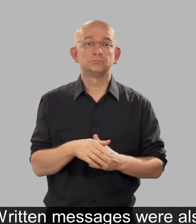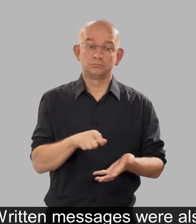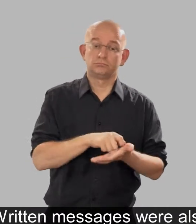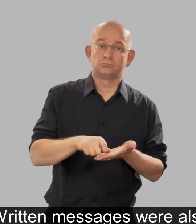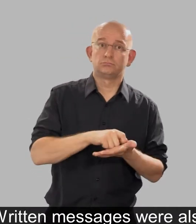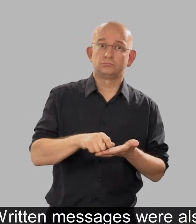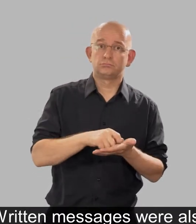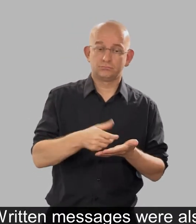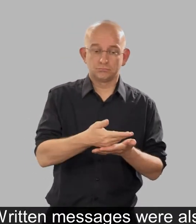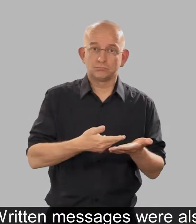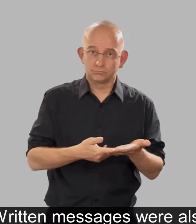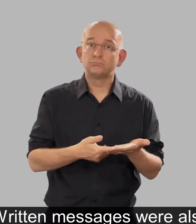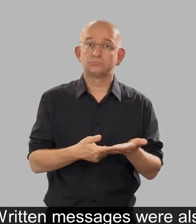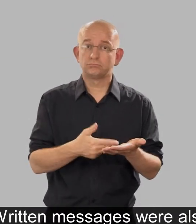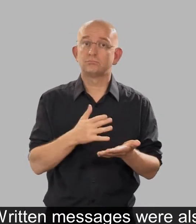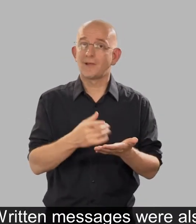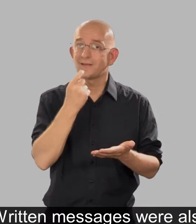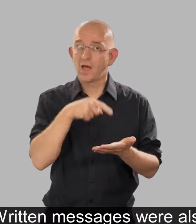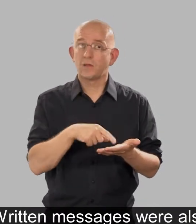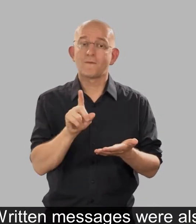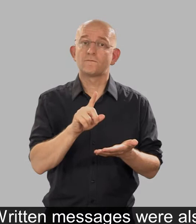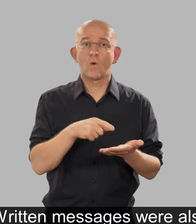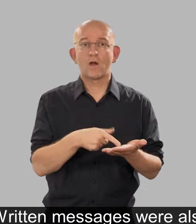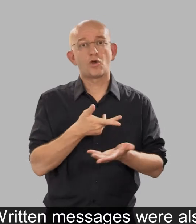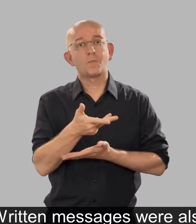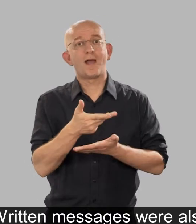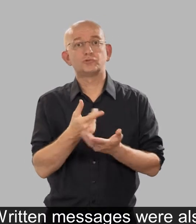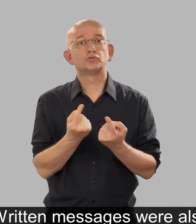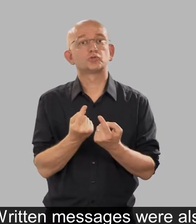Written messages were also used as a communication tool.